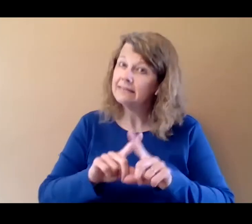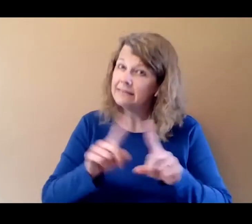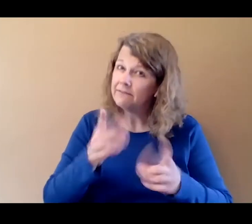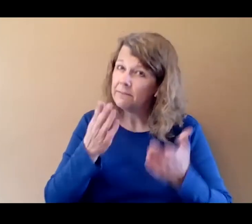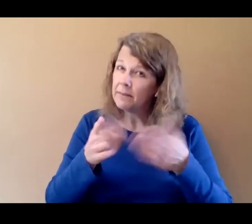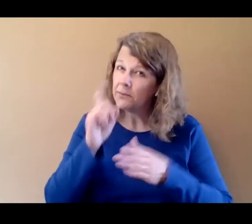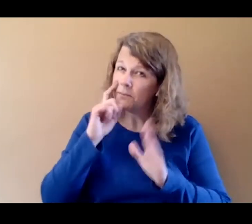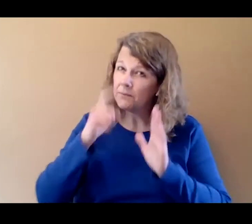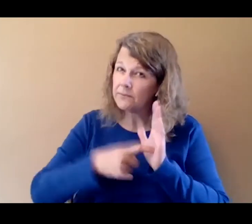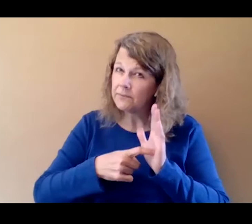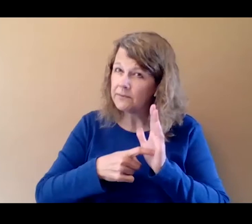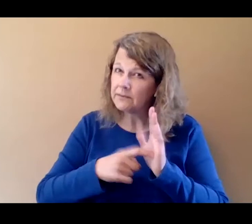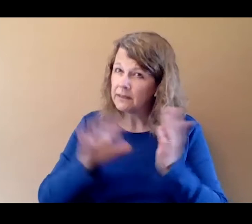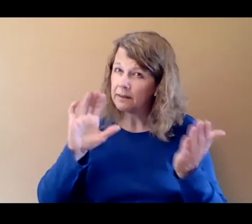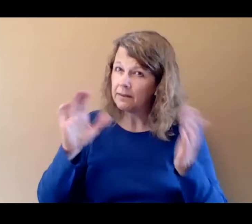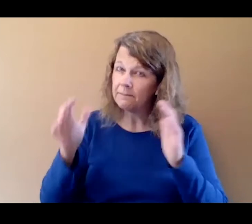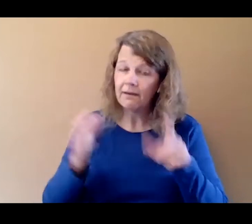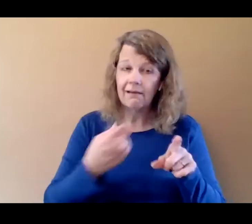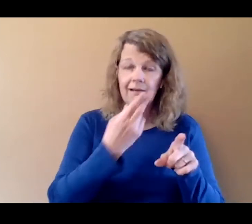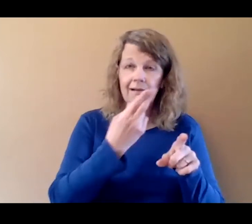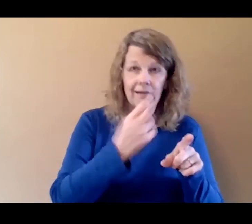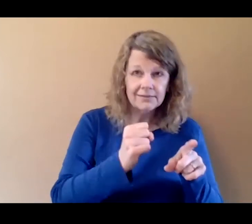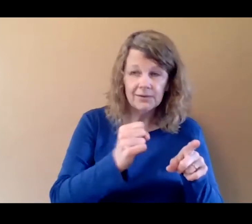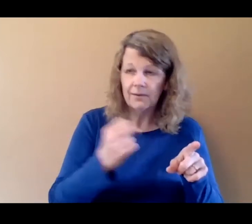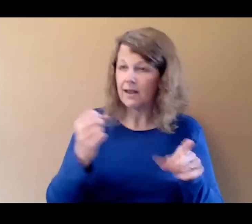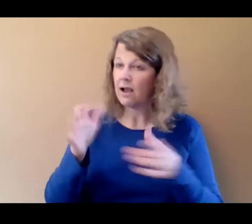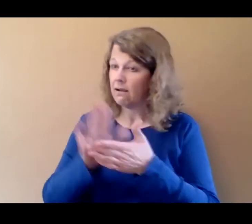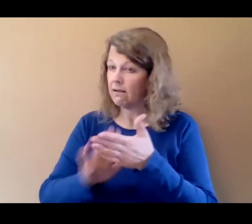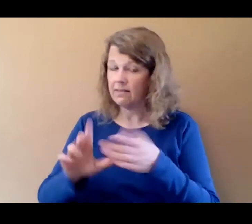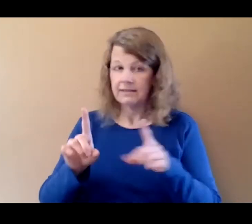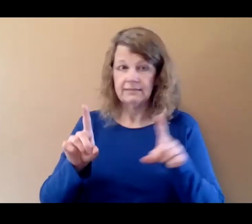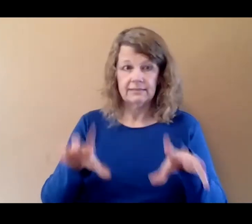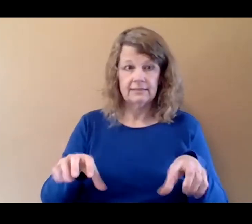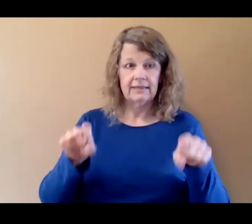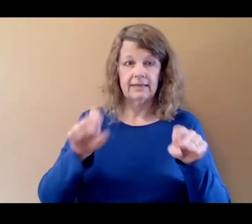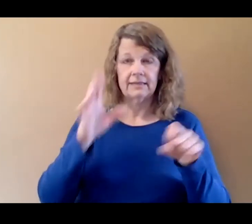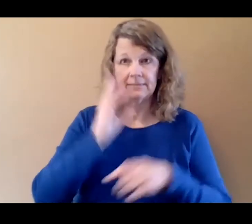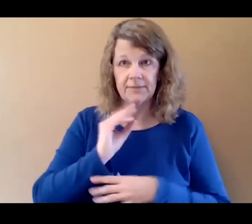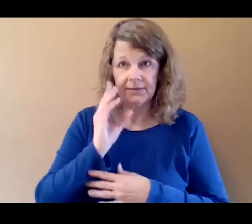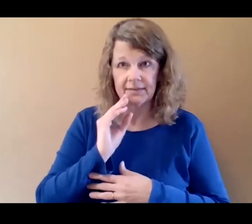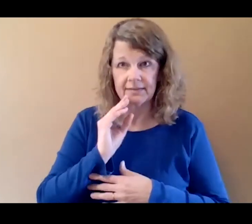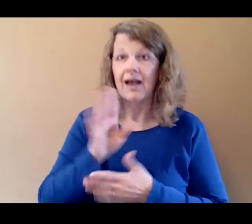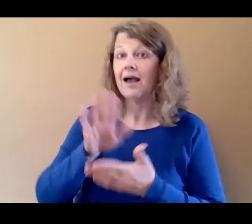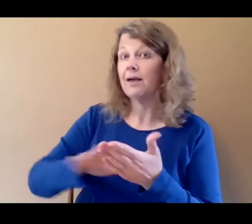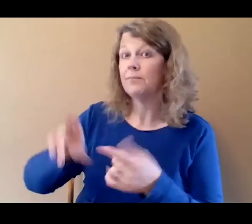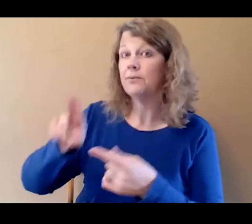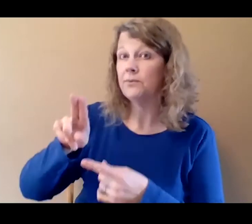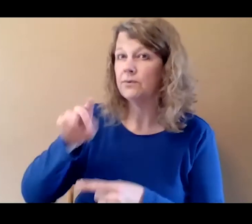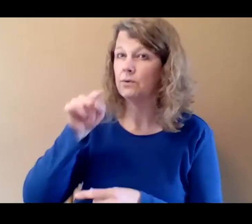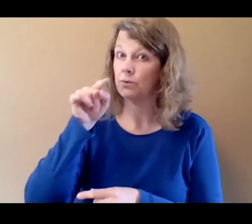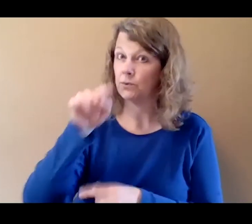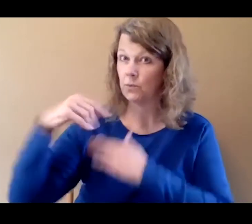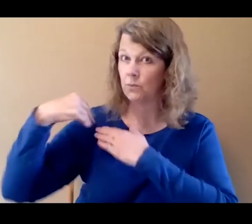A difference you may find when comparing your high school and college exam experiences will be that at Bloomsburg, you